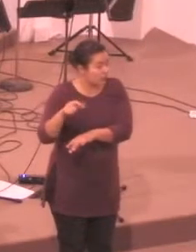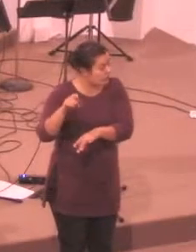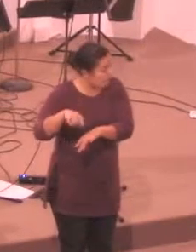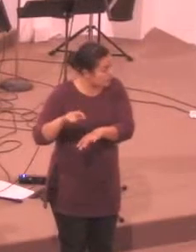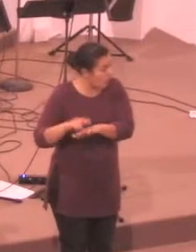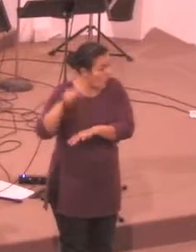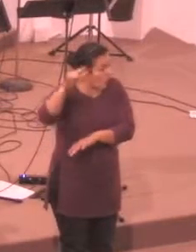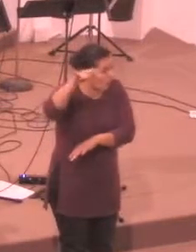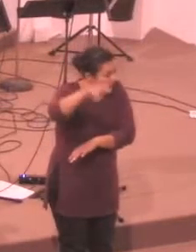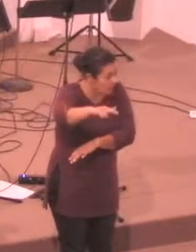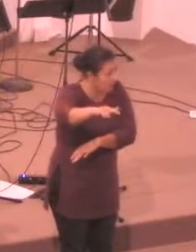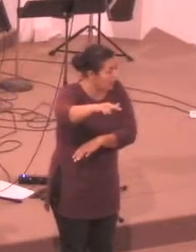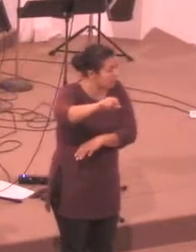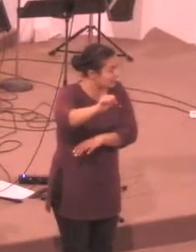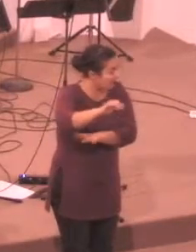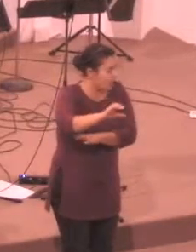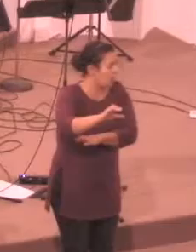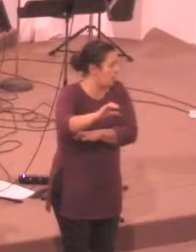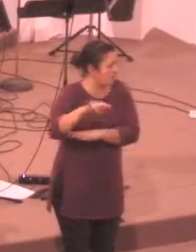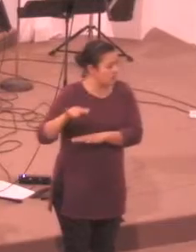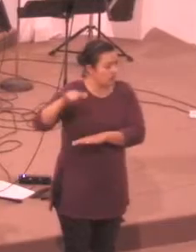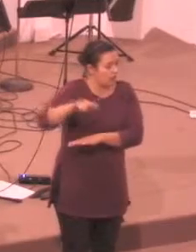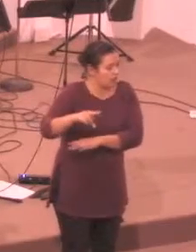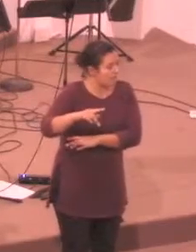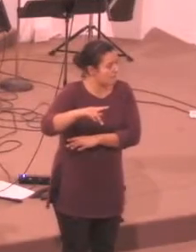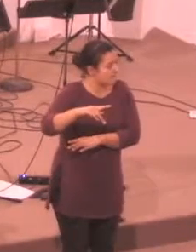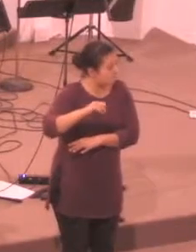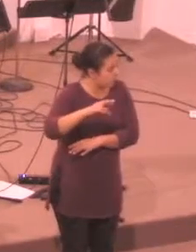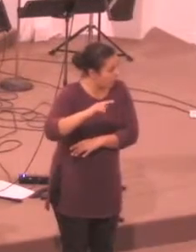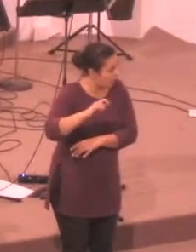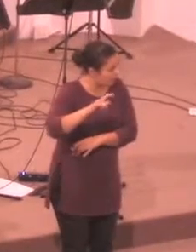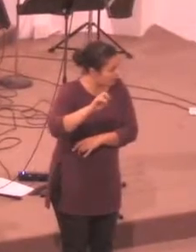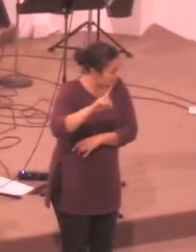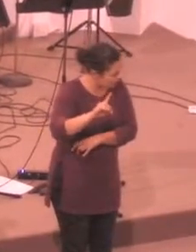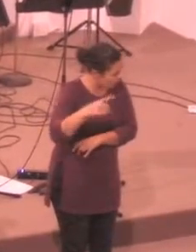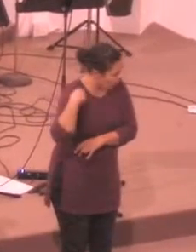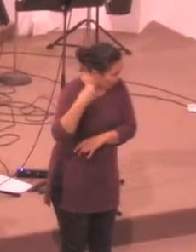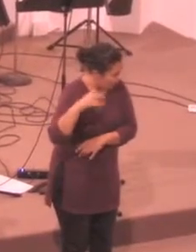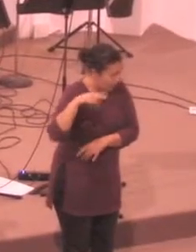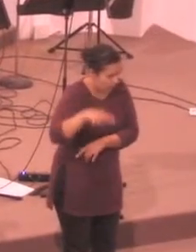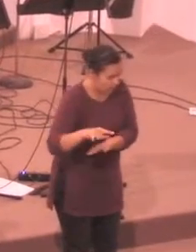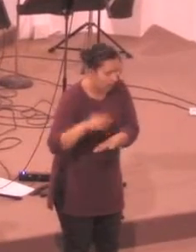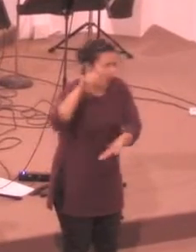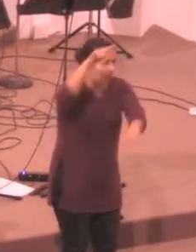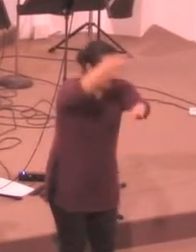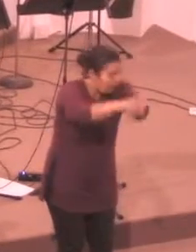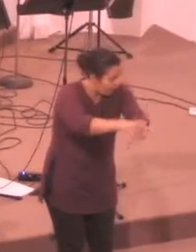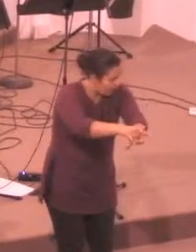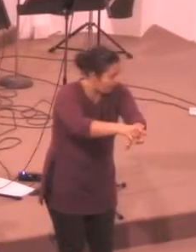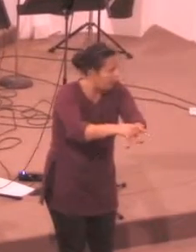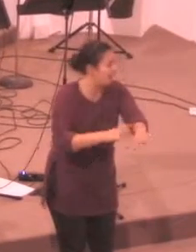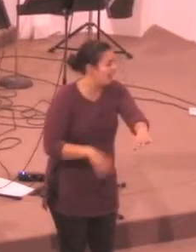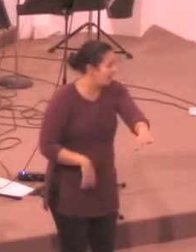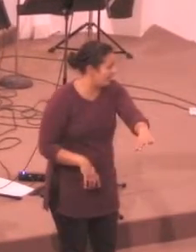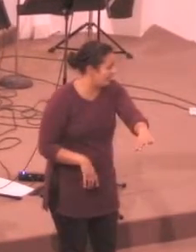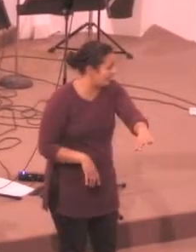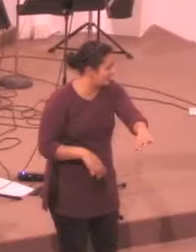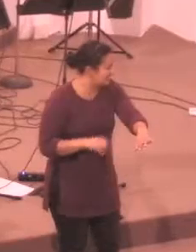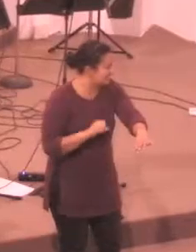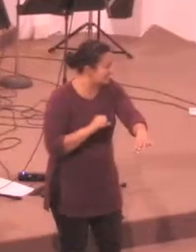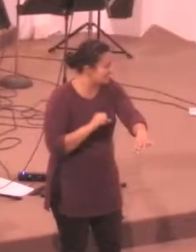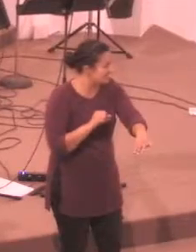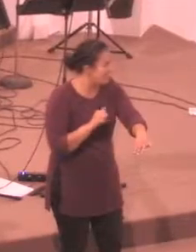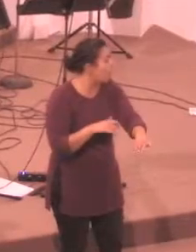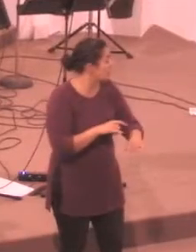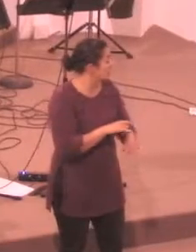I had to go to Seattle, then to Portland, then to Sacramento. And so I got into Sacramento about 7 o'clock that night. But the cool thing about it is, if you